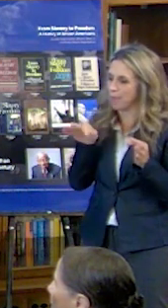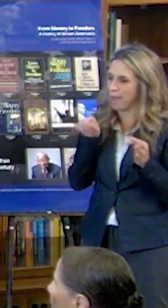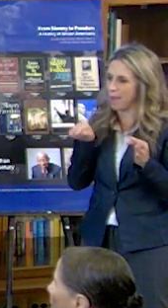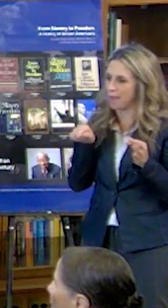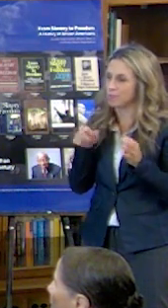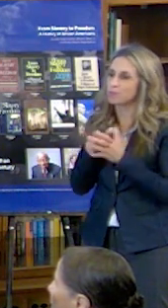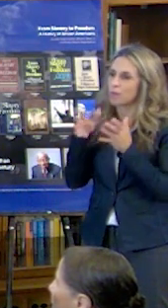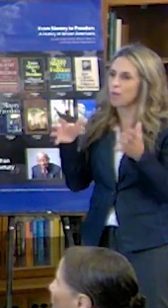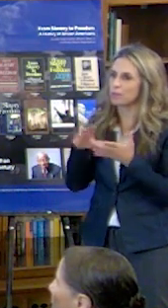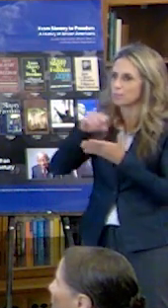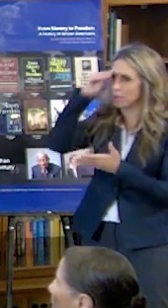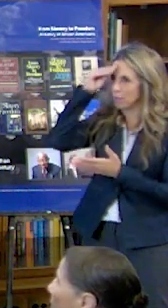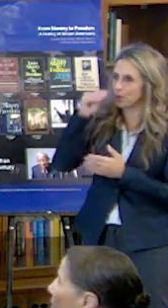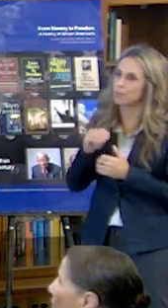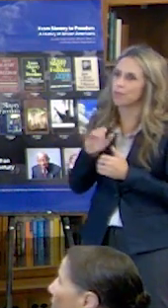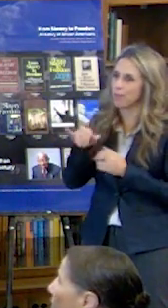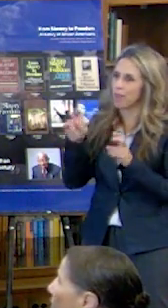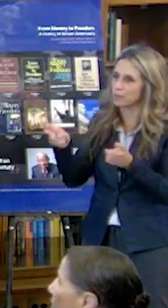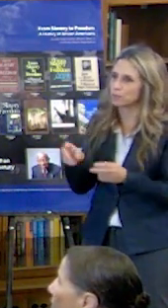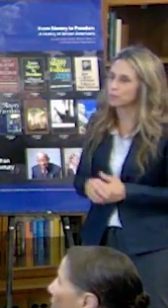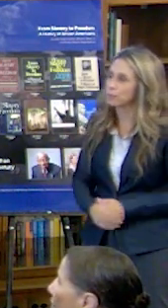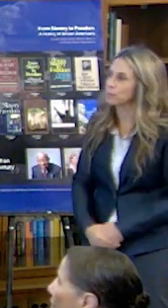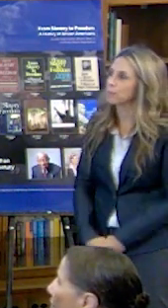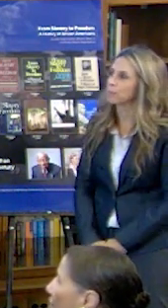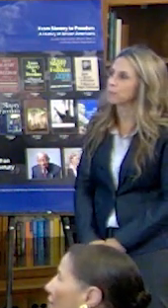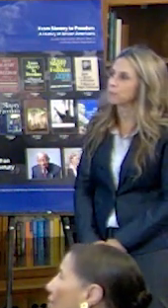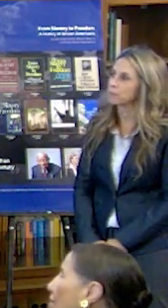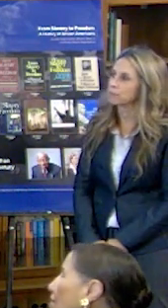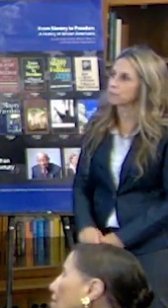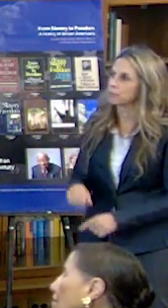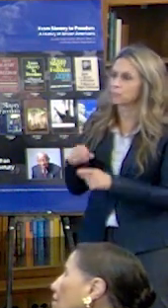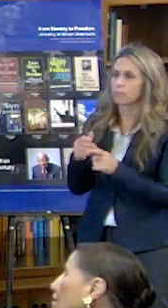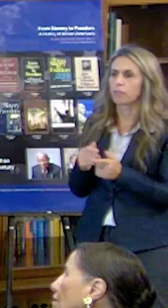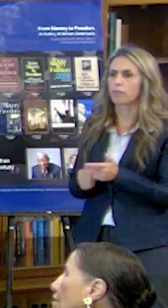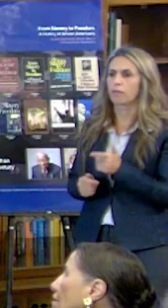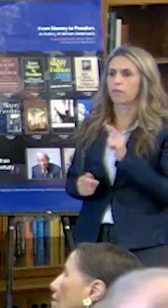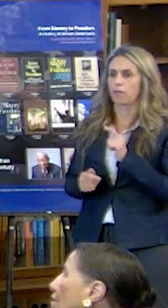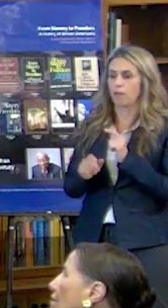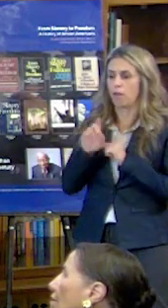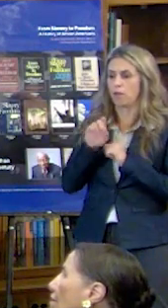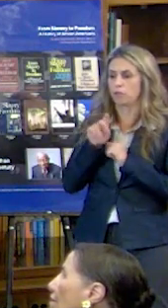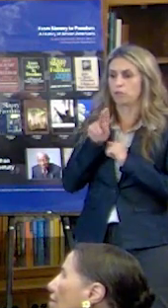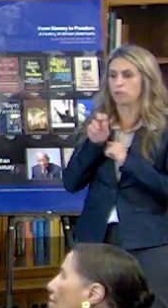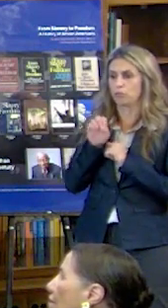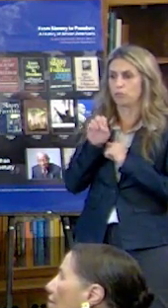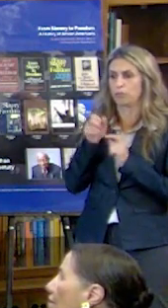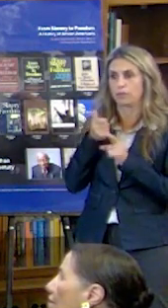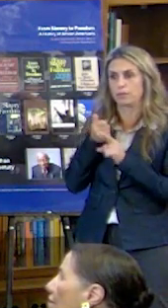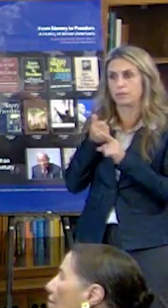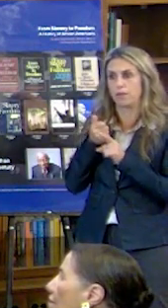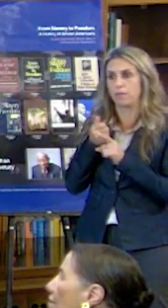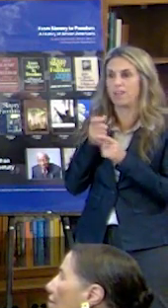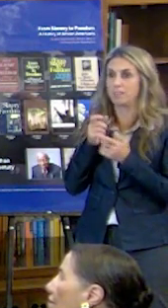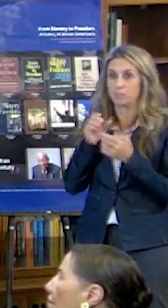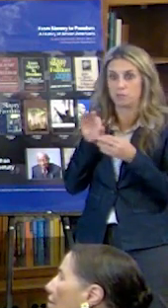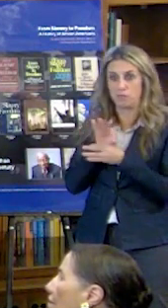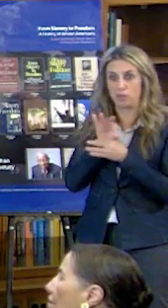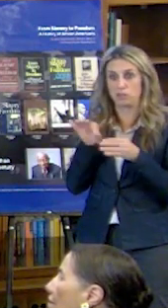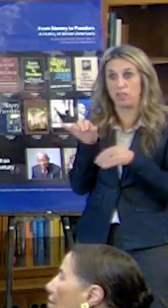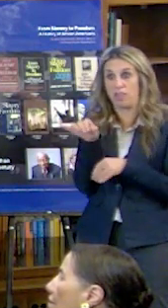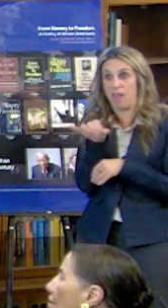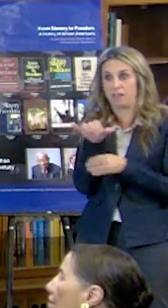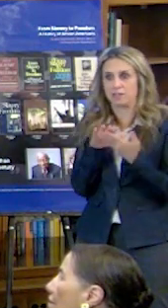to learn I mean Duke has often function as a city within the